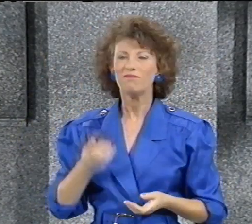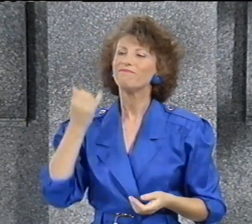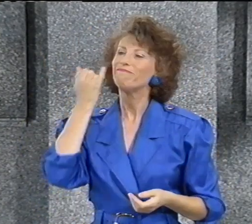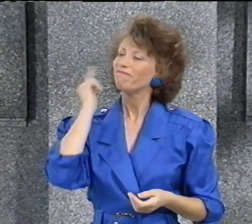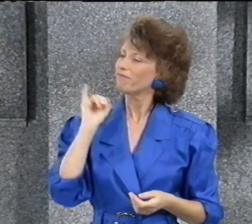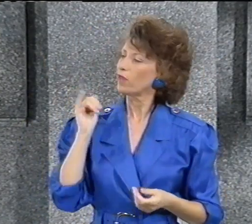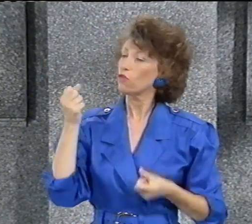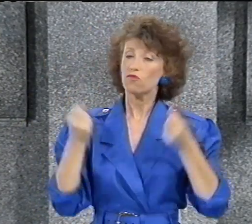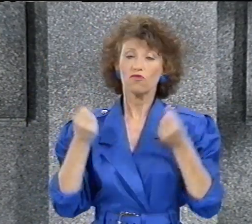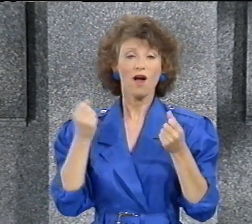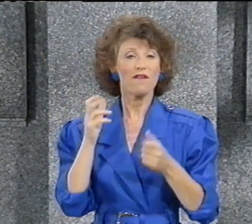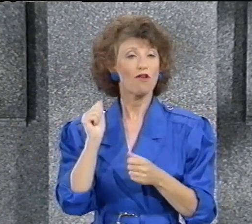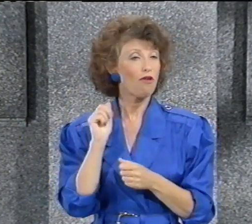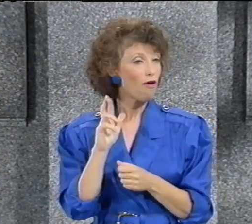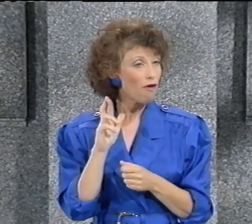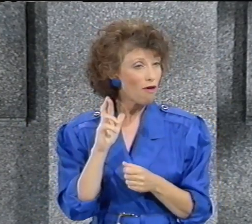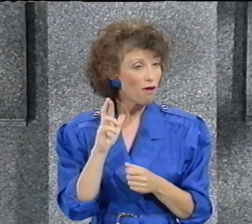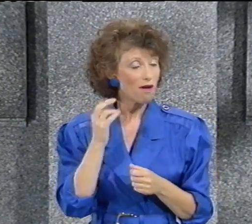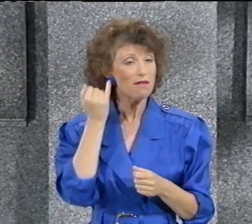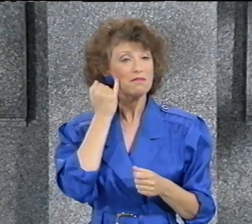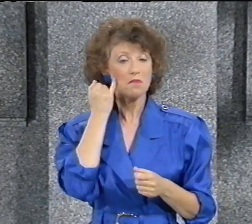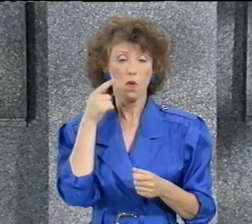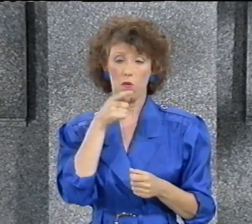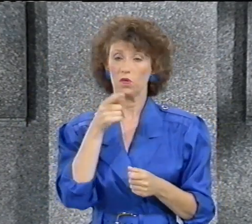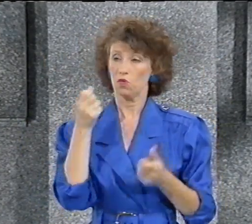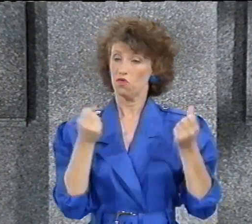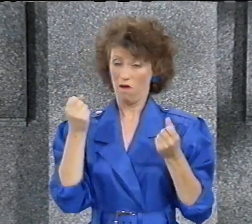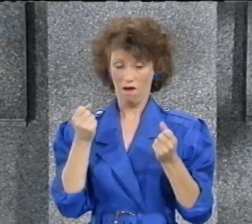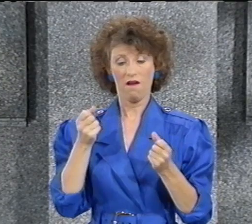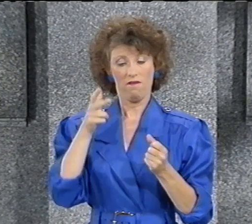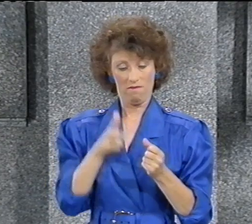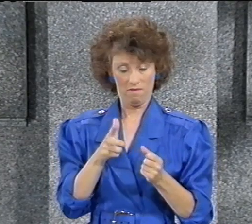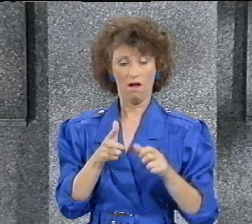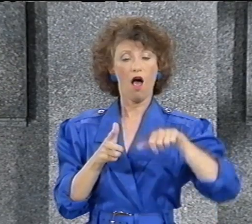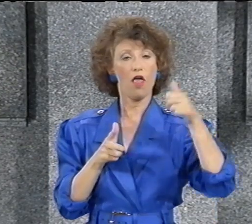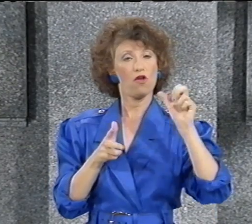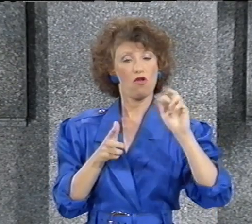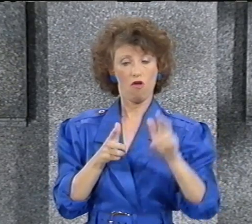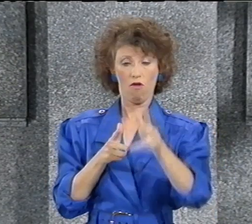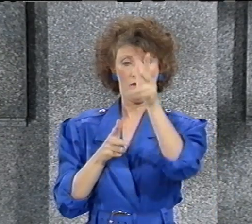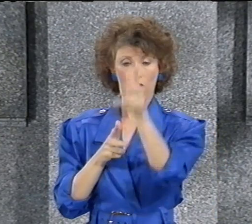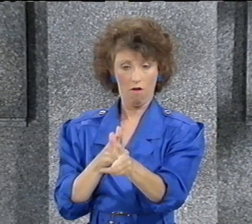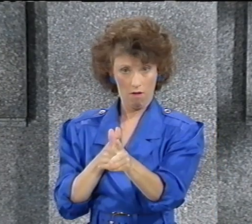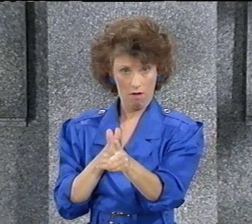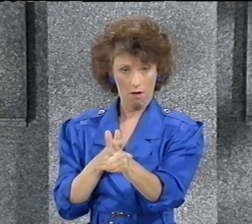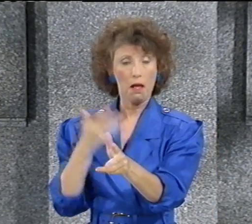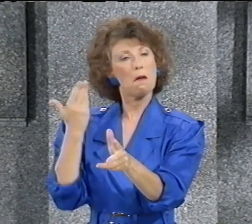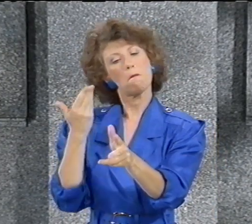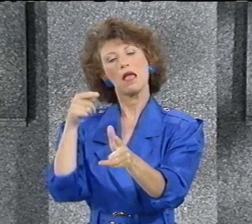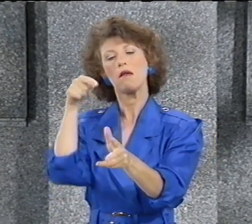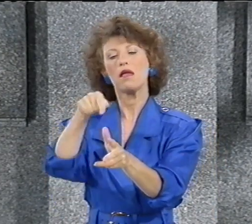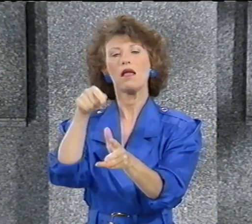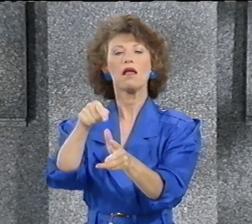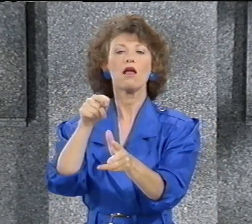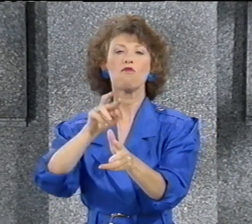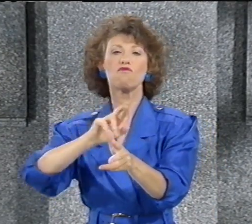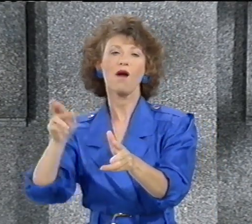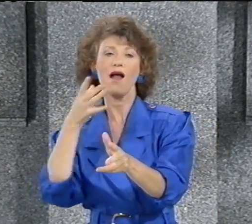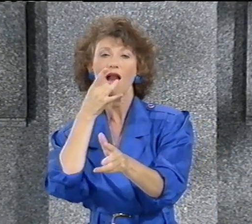the whole or gestalt of me and the fingerspelling. It's just like driving a car. When you're following a car that's missing